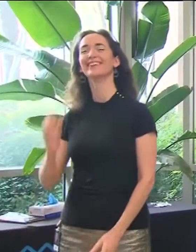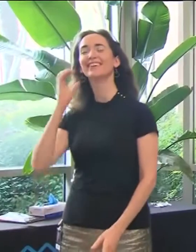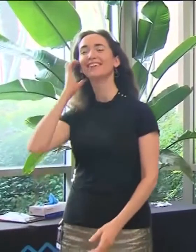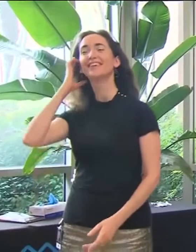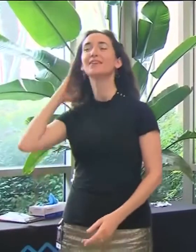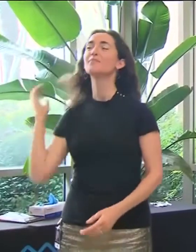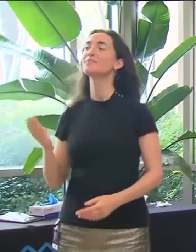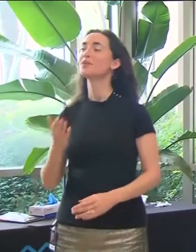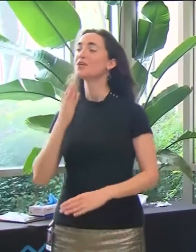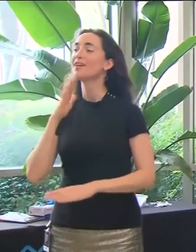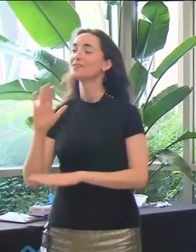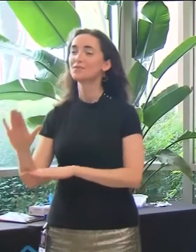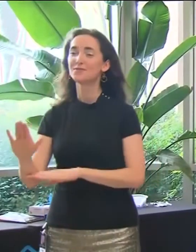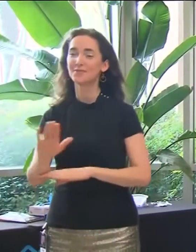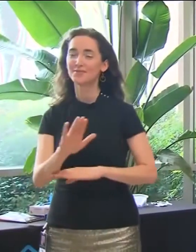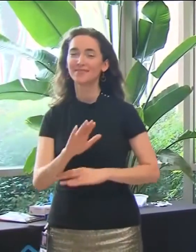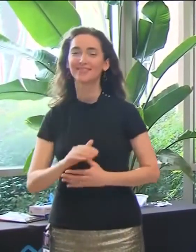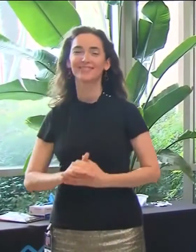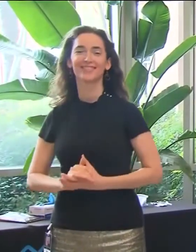Hi, good afternoon, everybody.